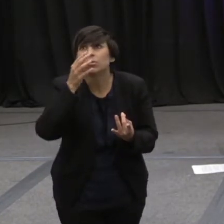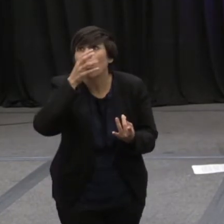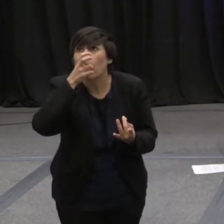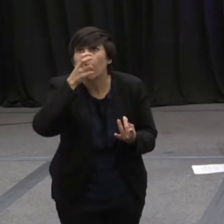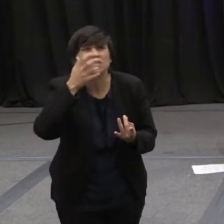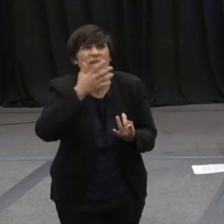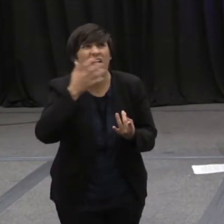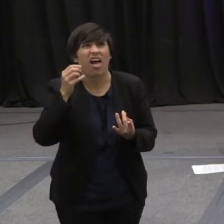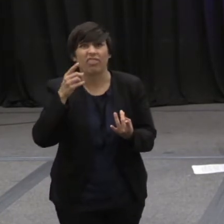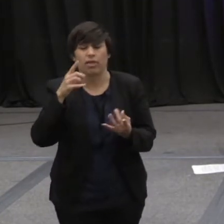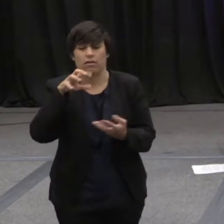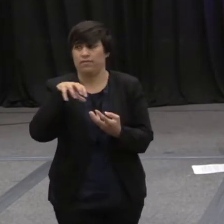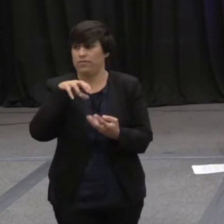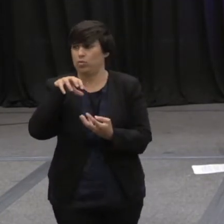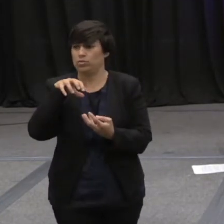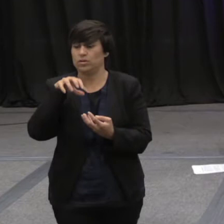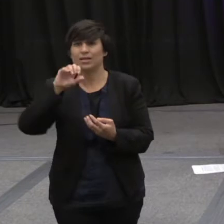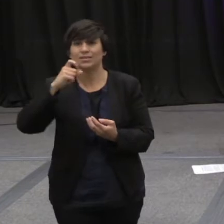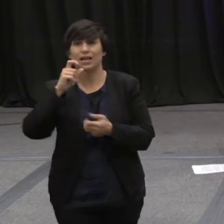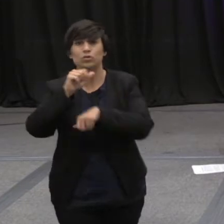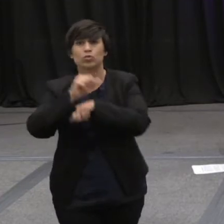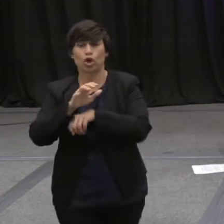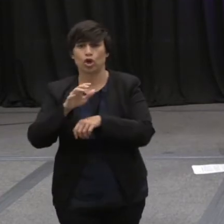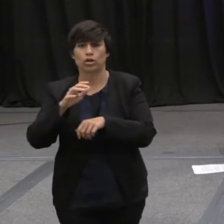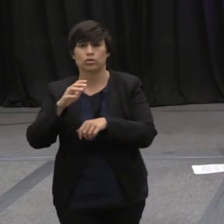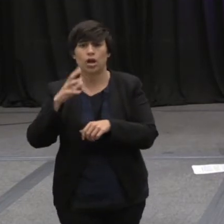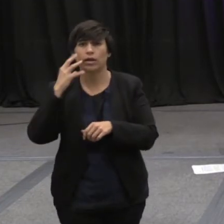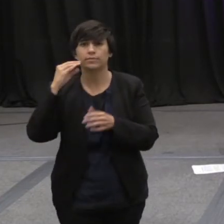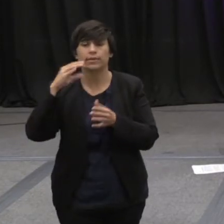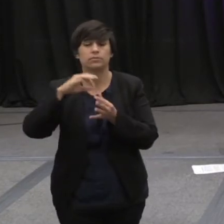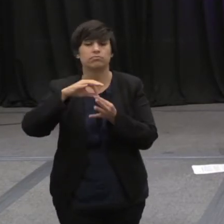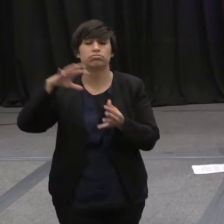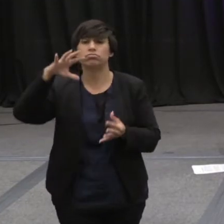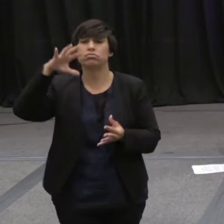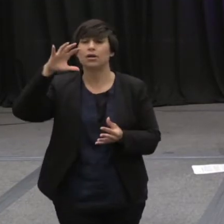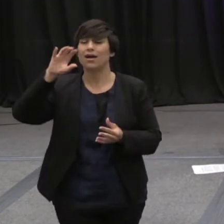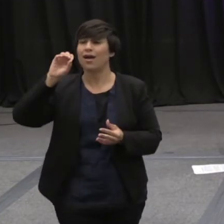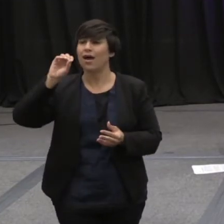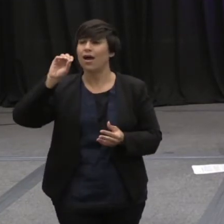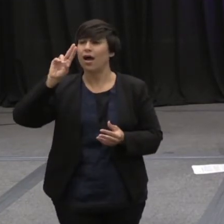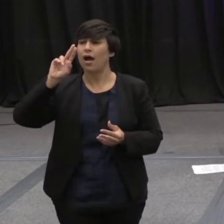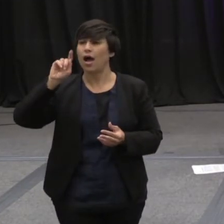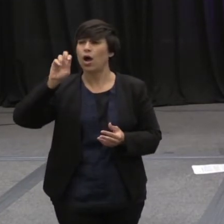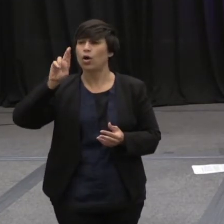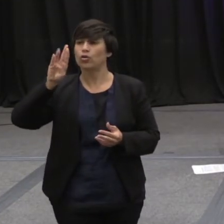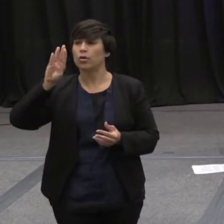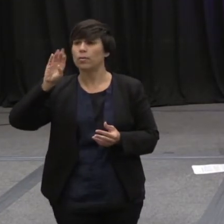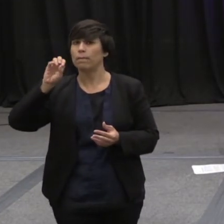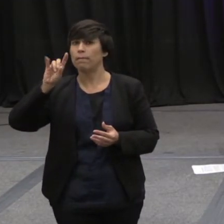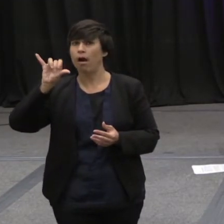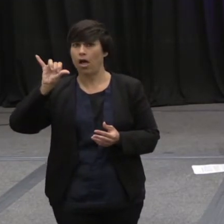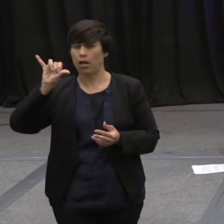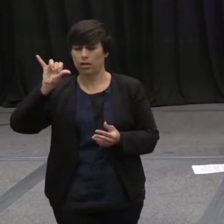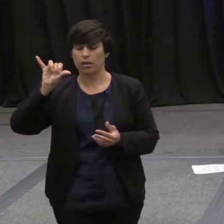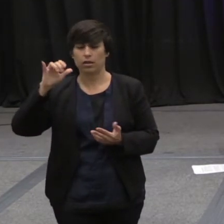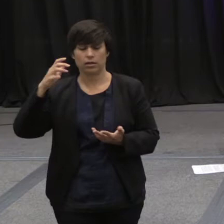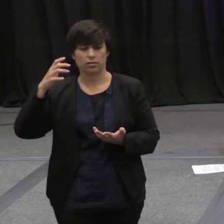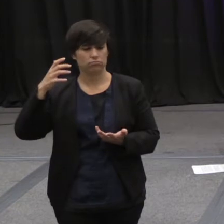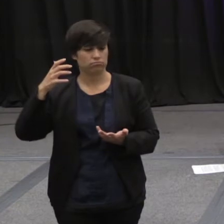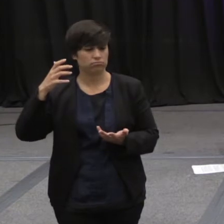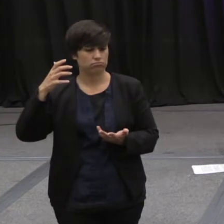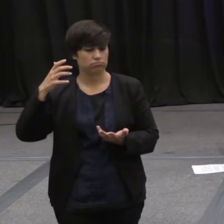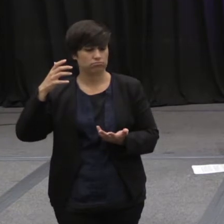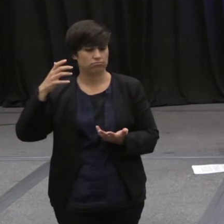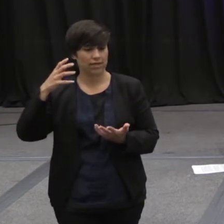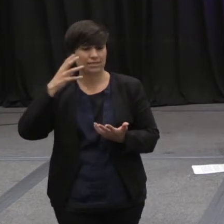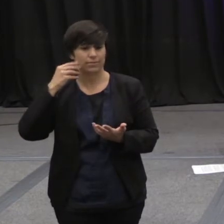sex workers are having out-of-body experiences that are taking them all kinds of amazing places. And getting very confused. So we're getting good at